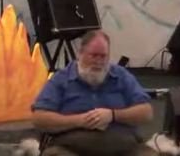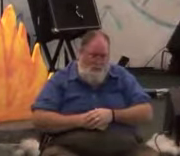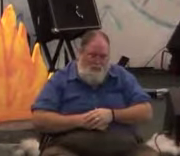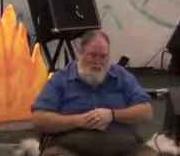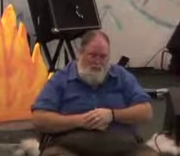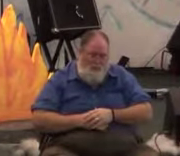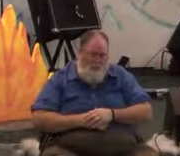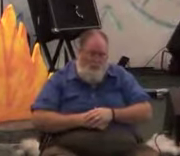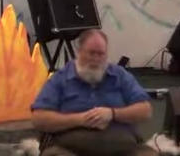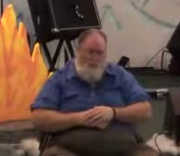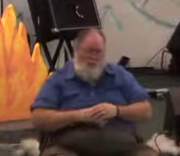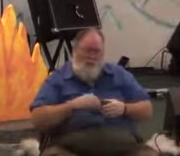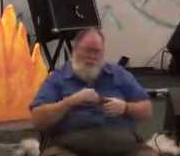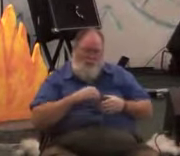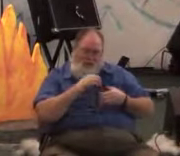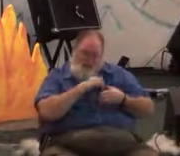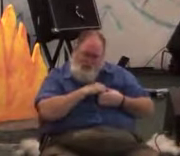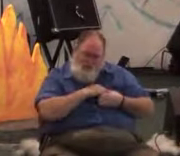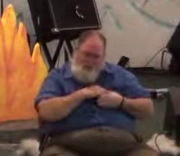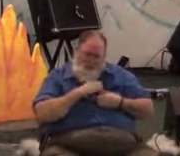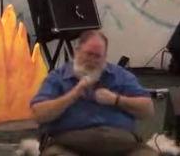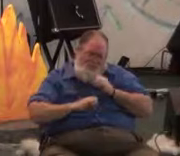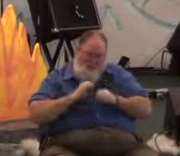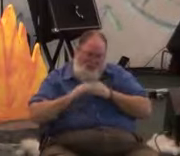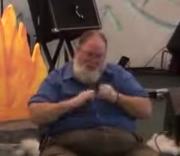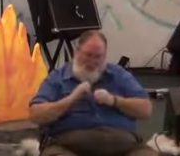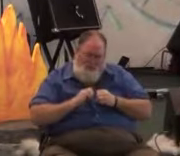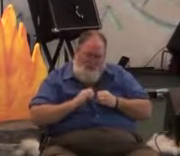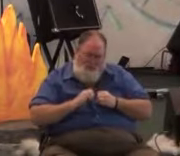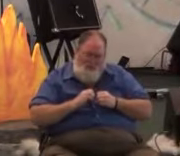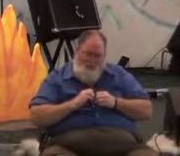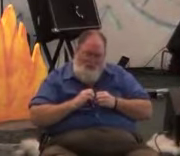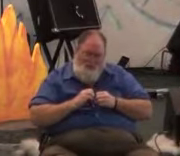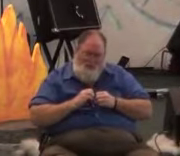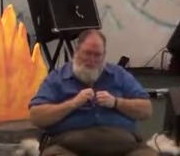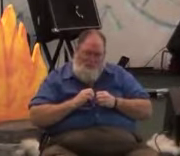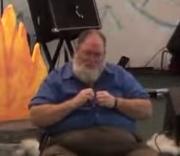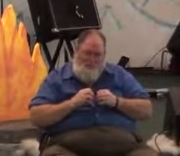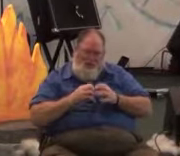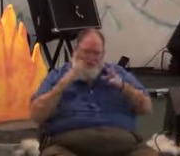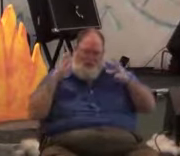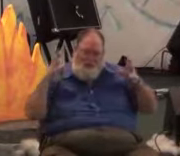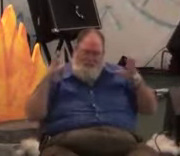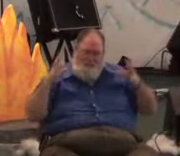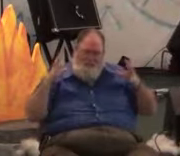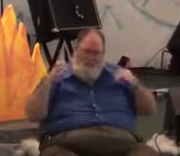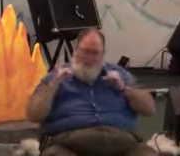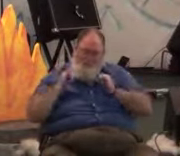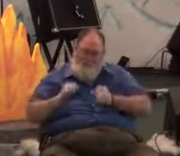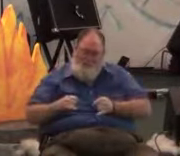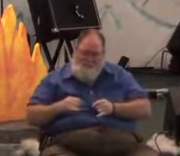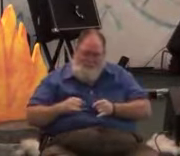An inward emotion referring to an inflated sense of one's personal status